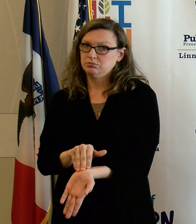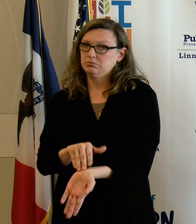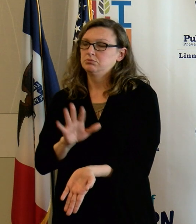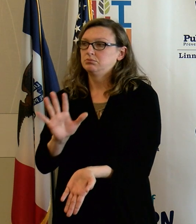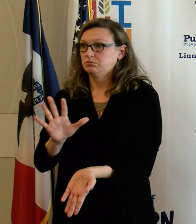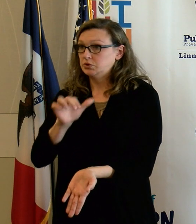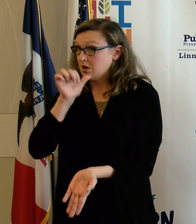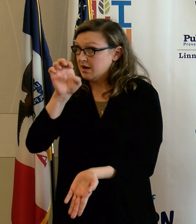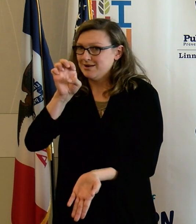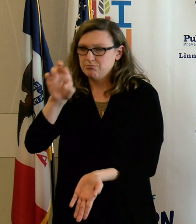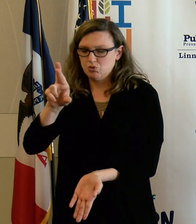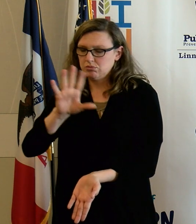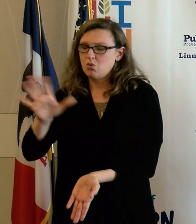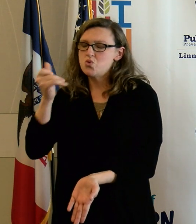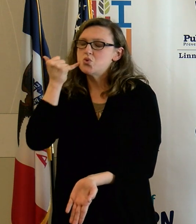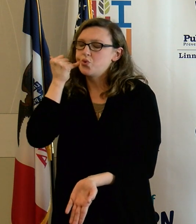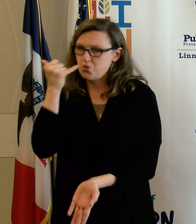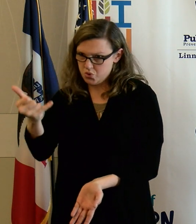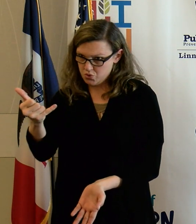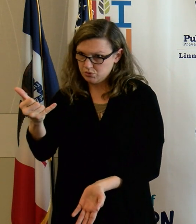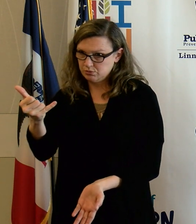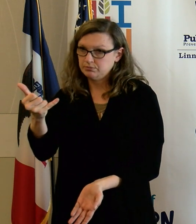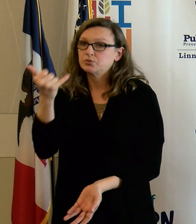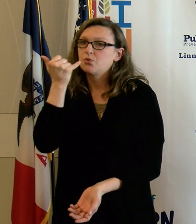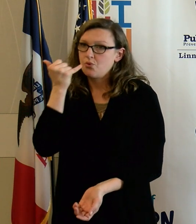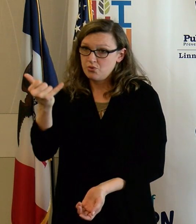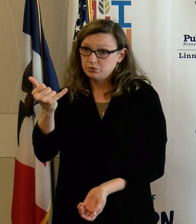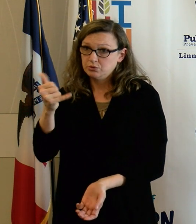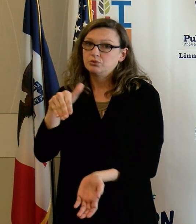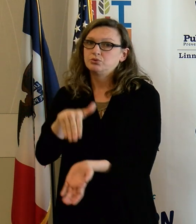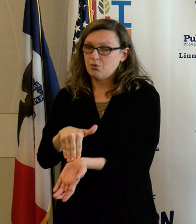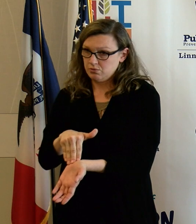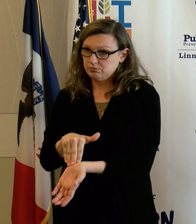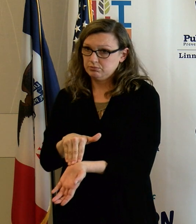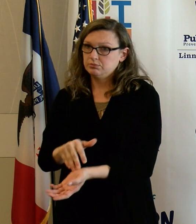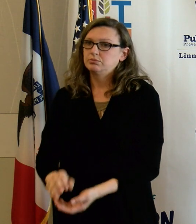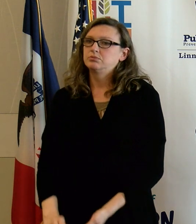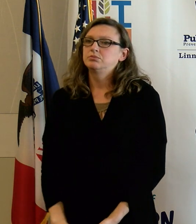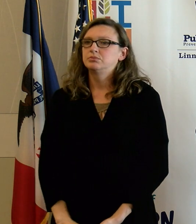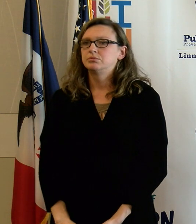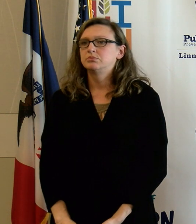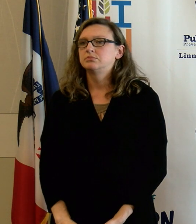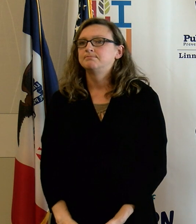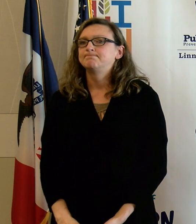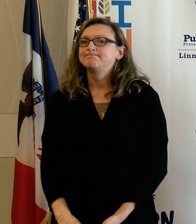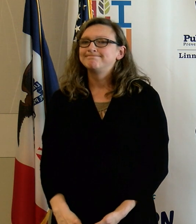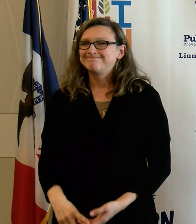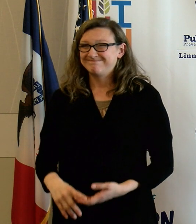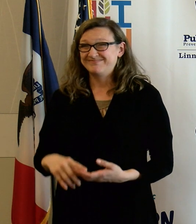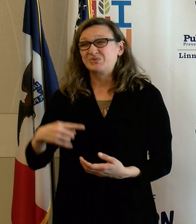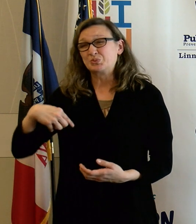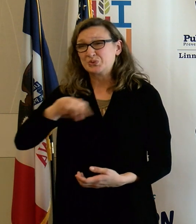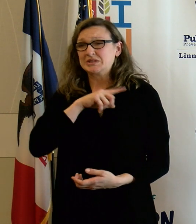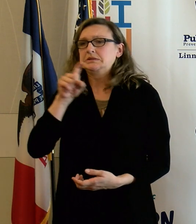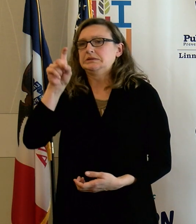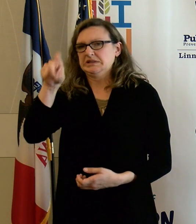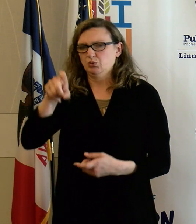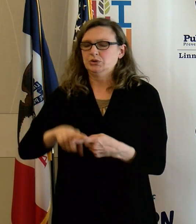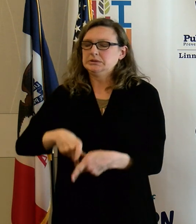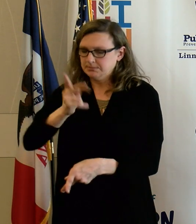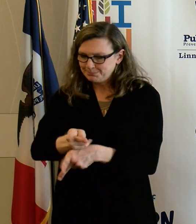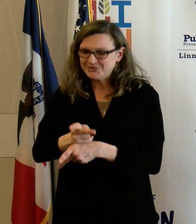room. We need to work together to ensure that our emergency services are being used for